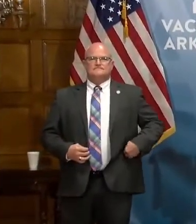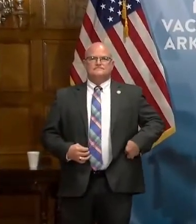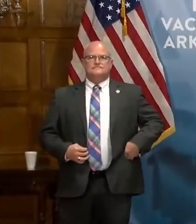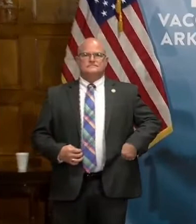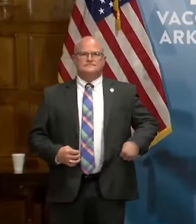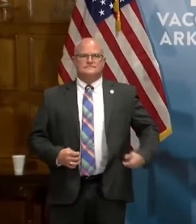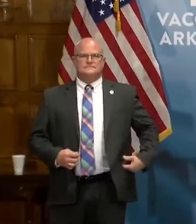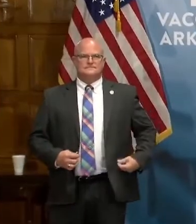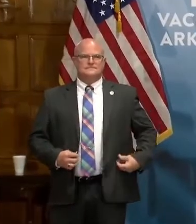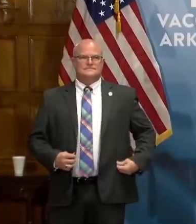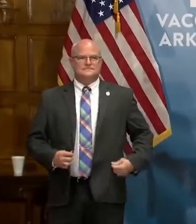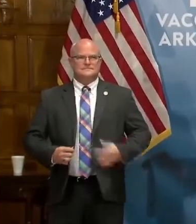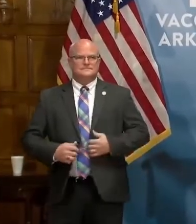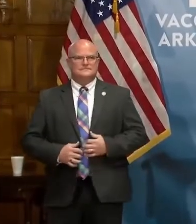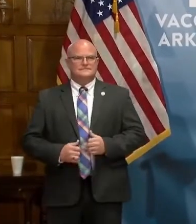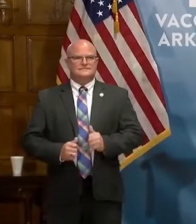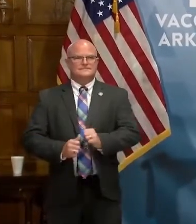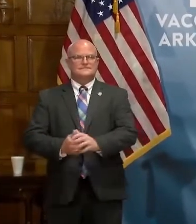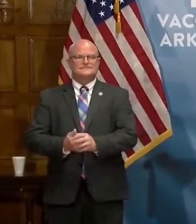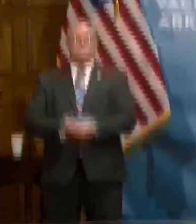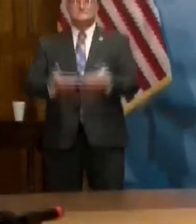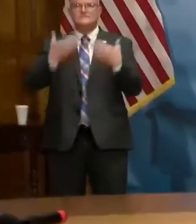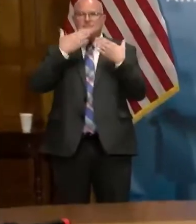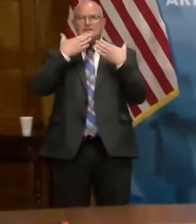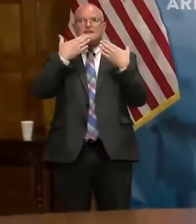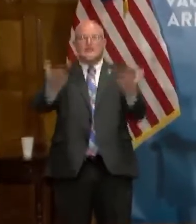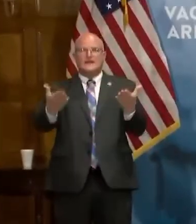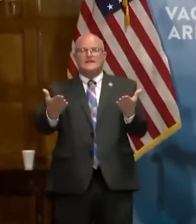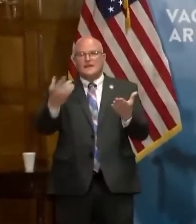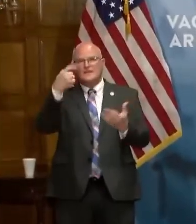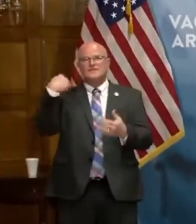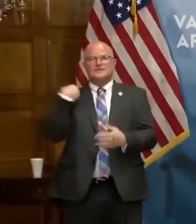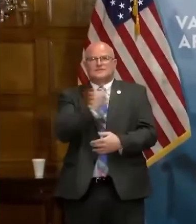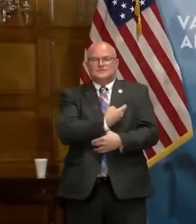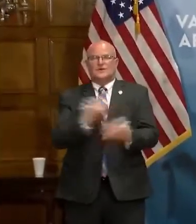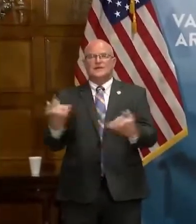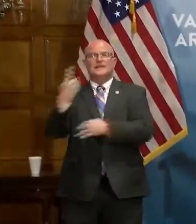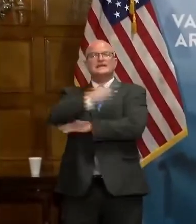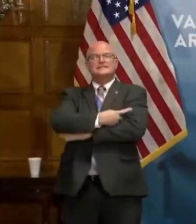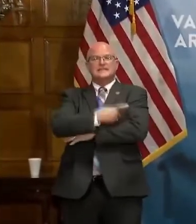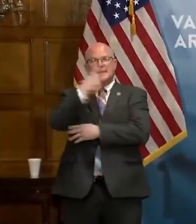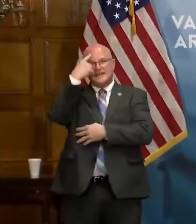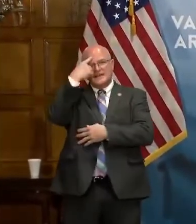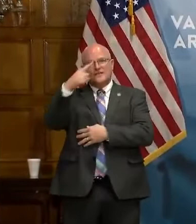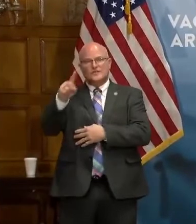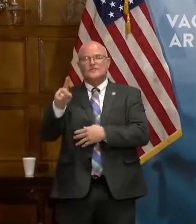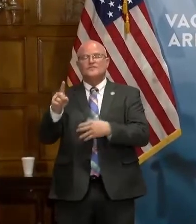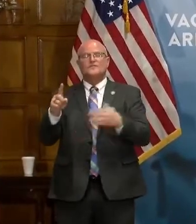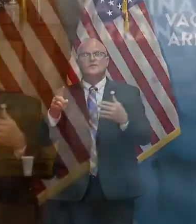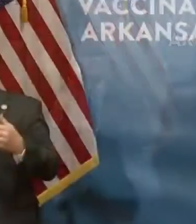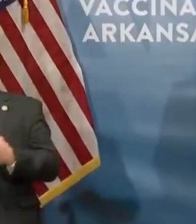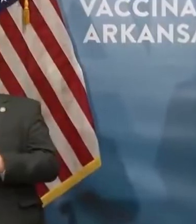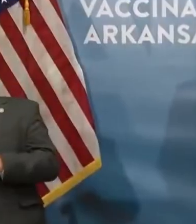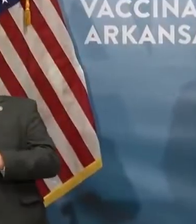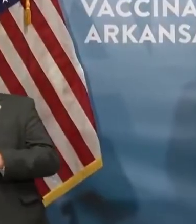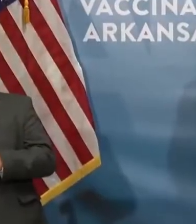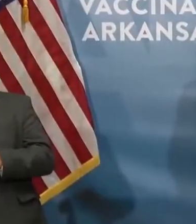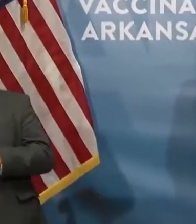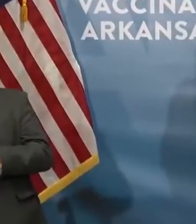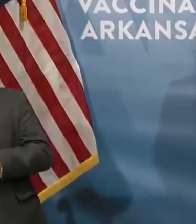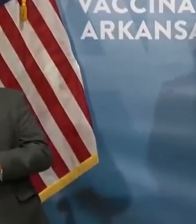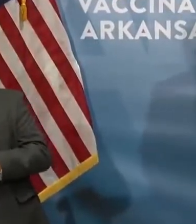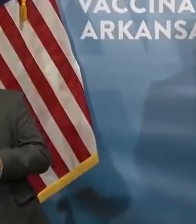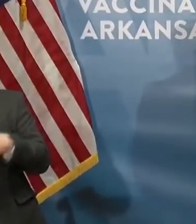Asa Hutchinson as he gives an update on COVID again. The big thing to watch will be, do we exceed 100,000? Unusual Friday